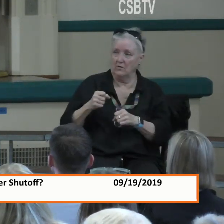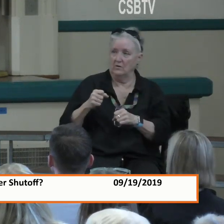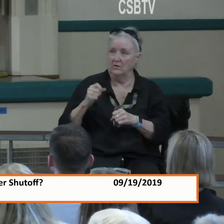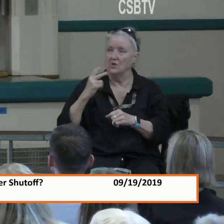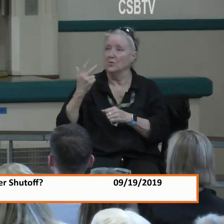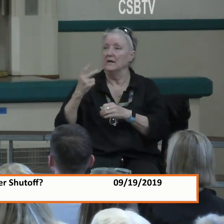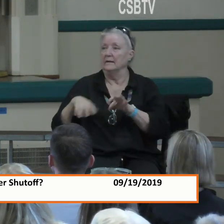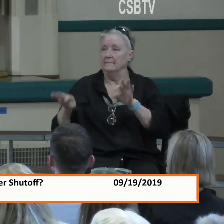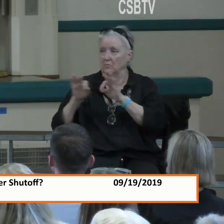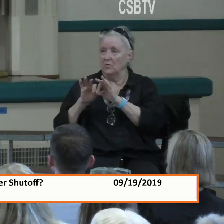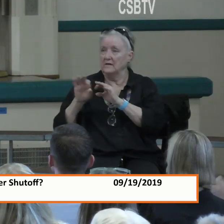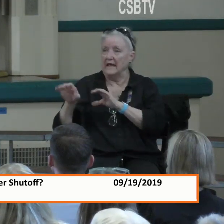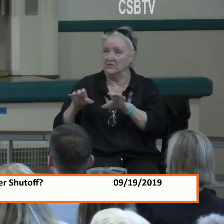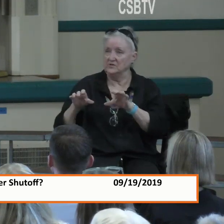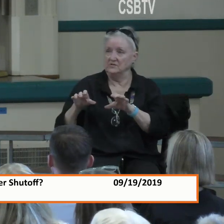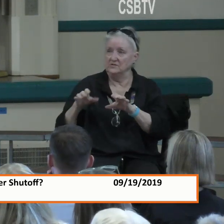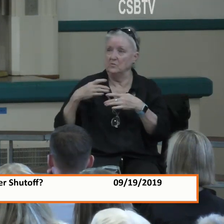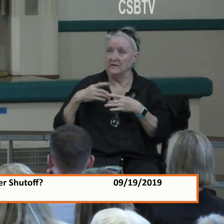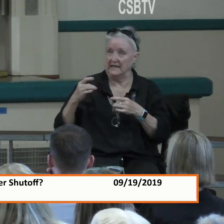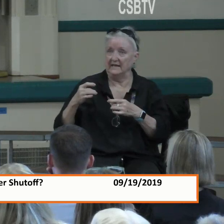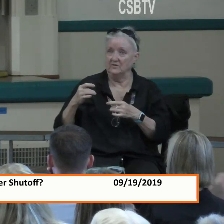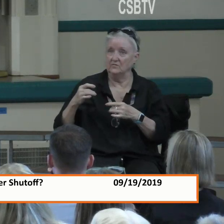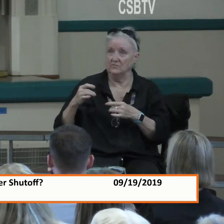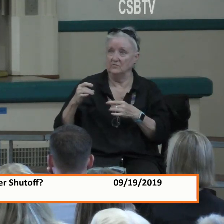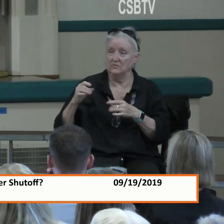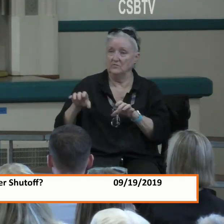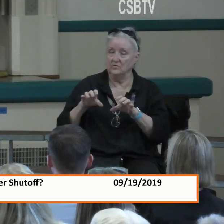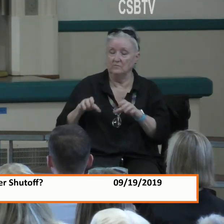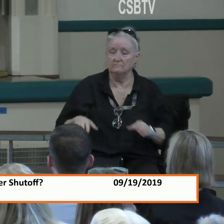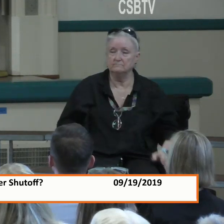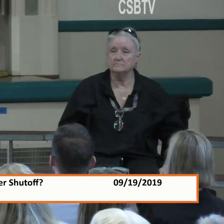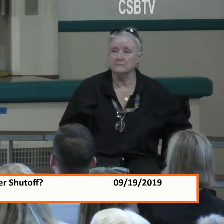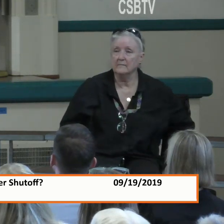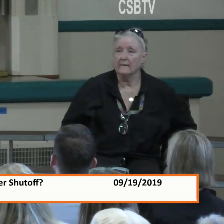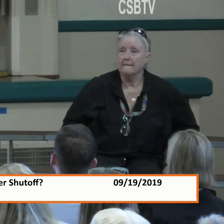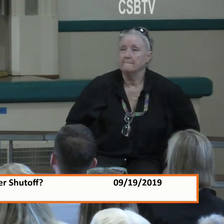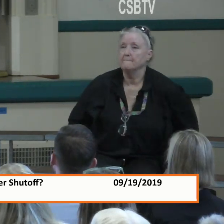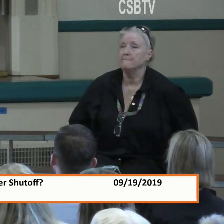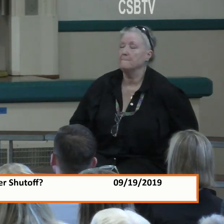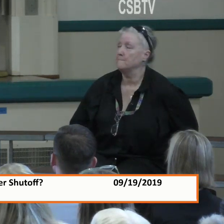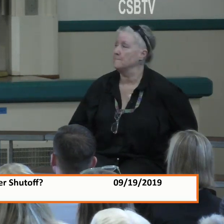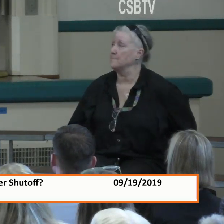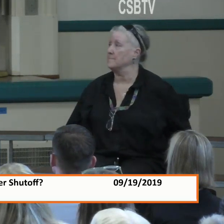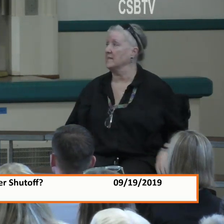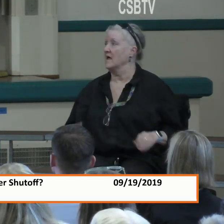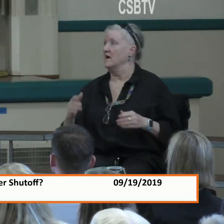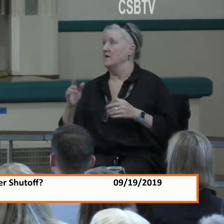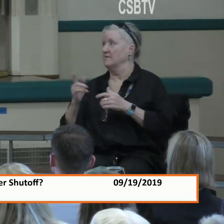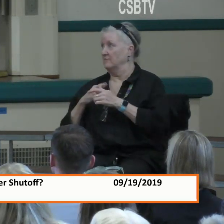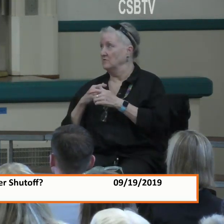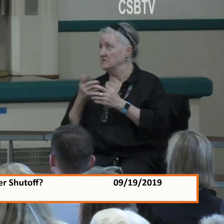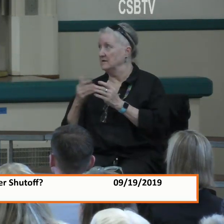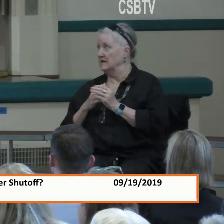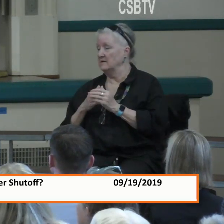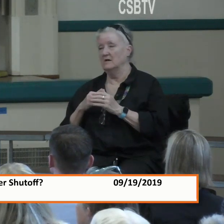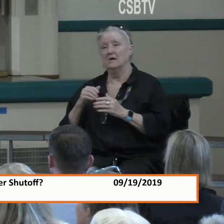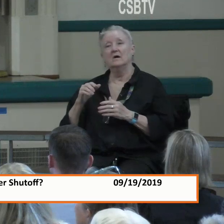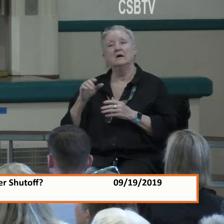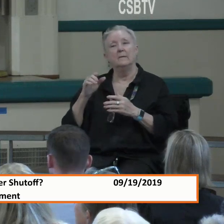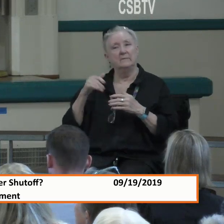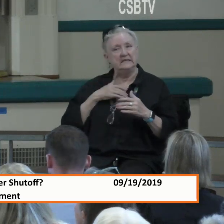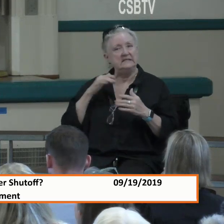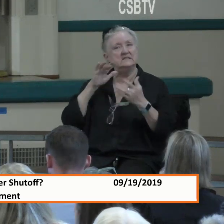important actions that we'd like you to take. The first, again, to reiterate Rondi's comments, please